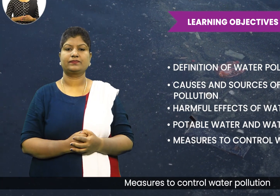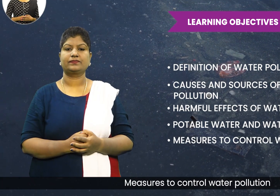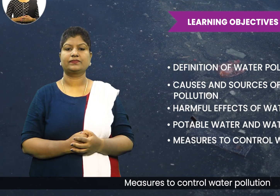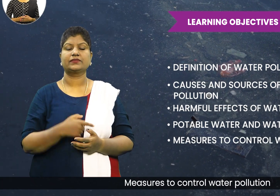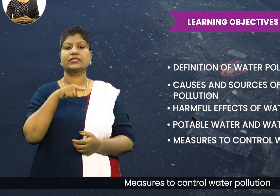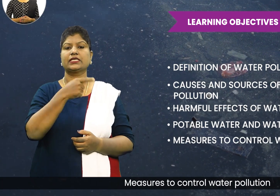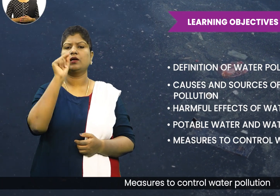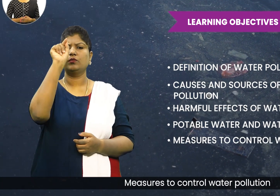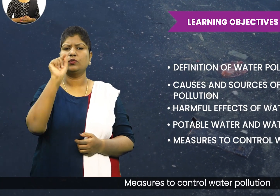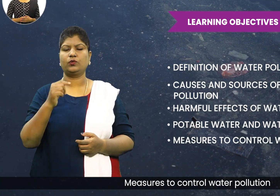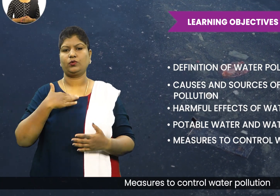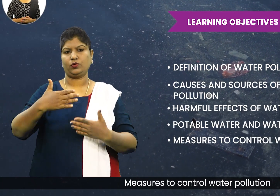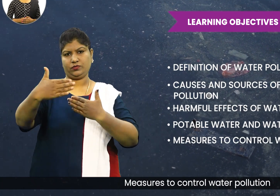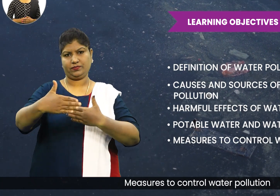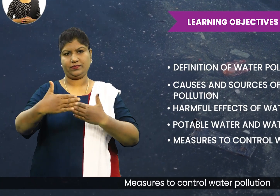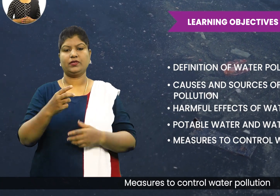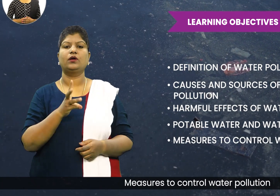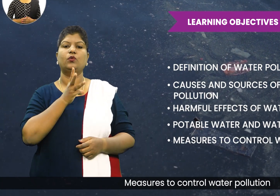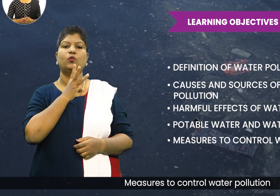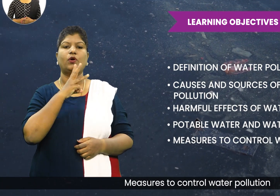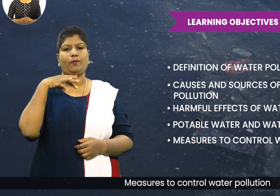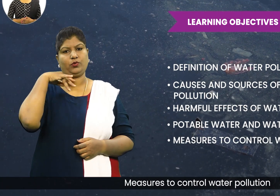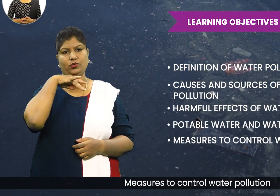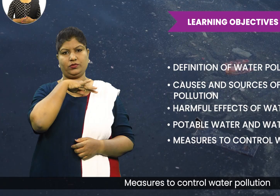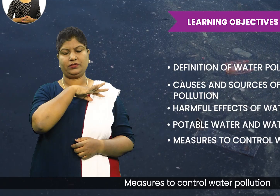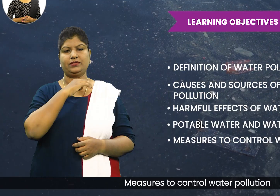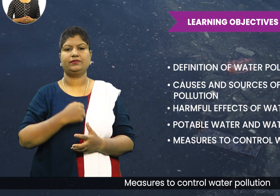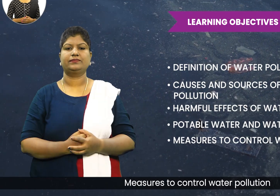measures to control water pollution.